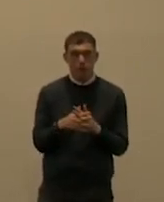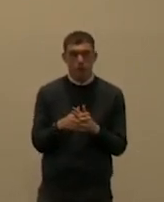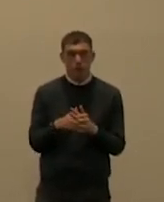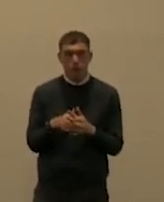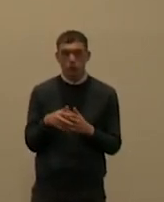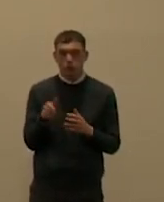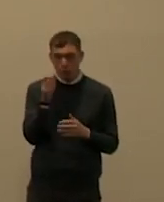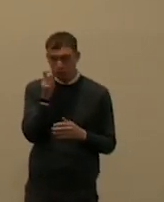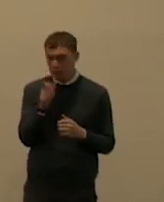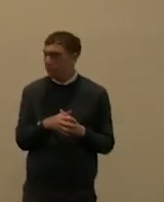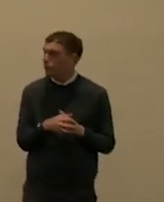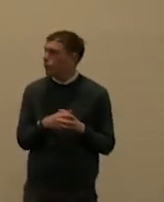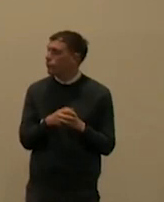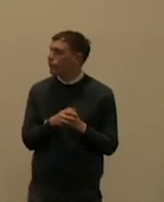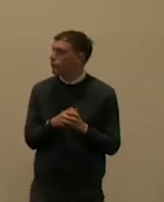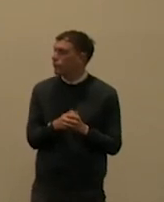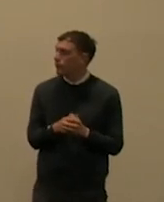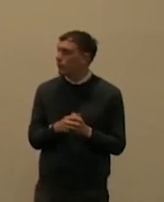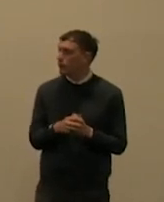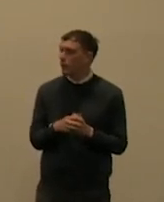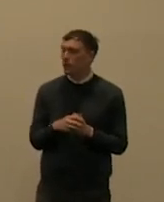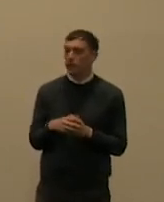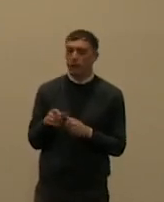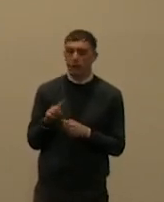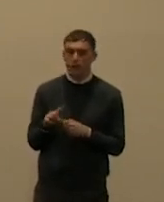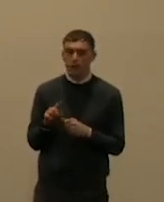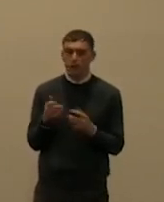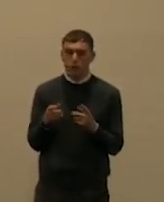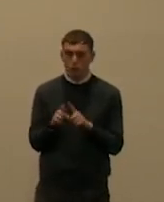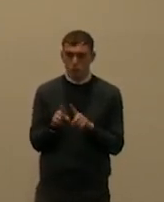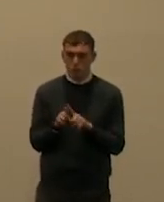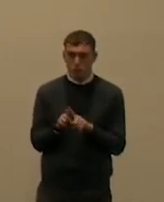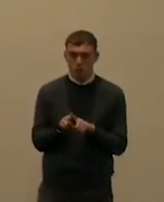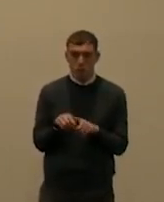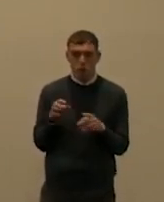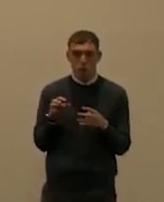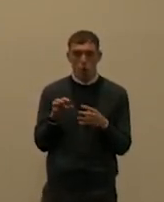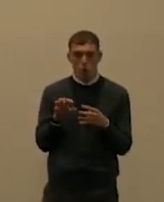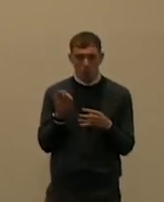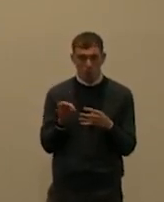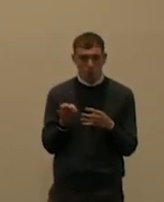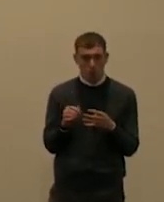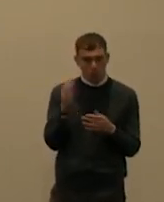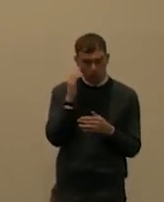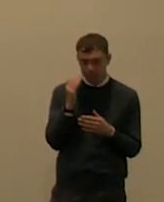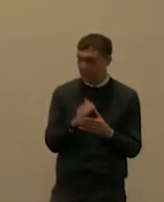test the latency between your connection, and at the end to bring an alerting option to your